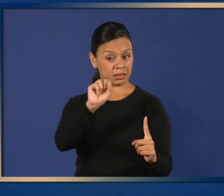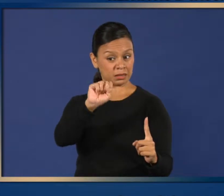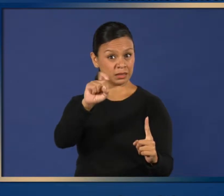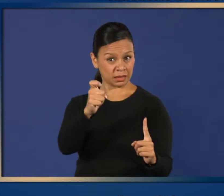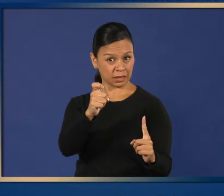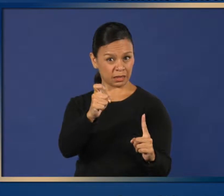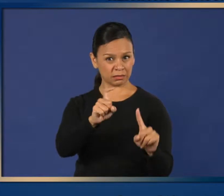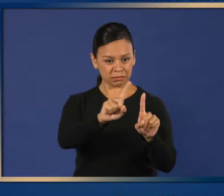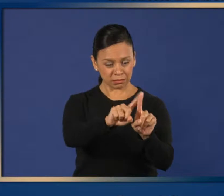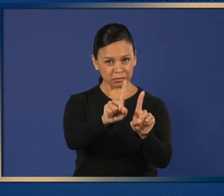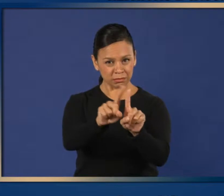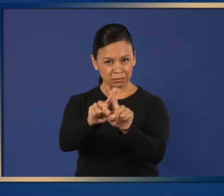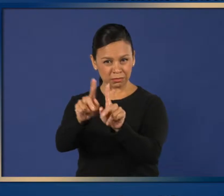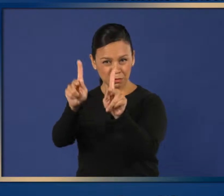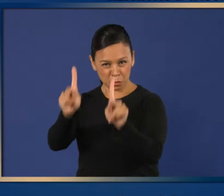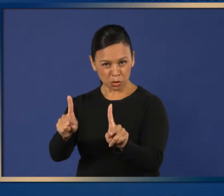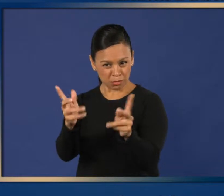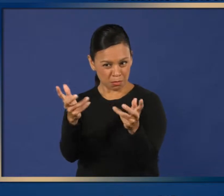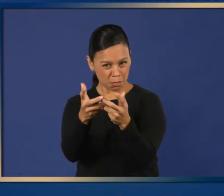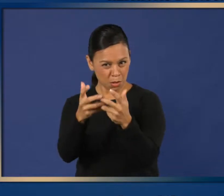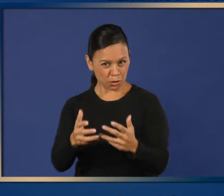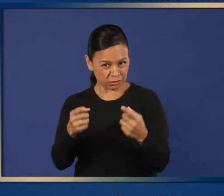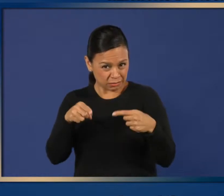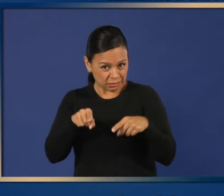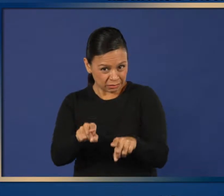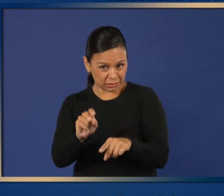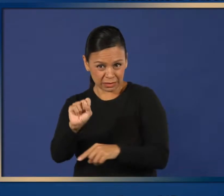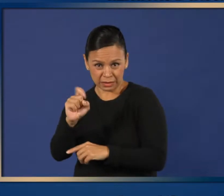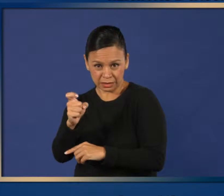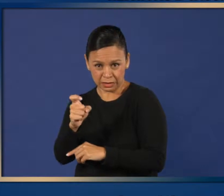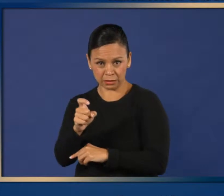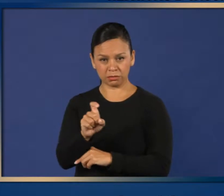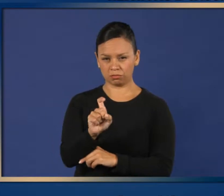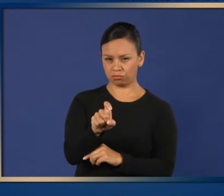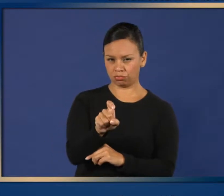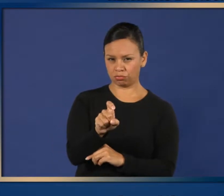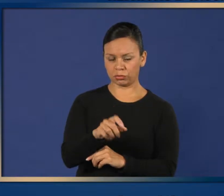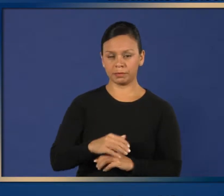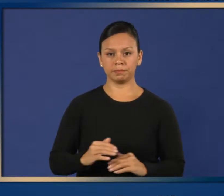people with more than one sex partner,